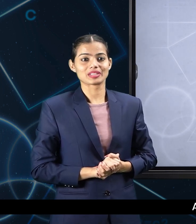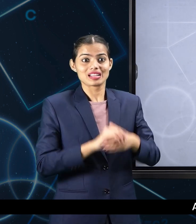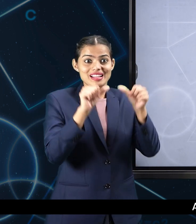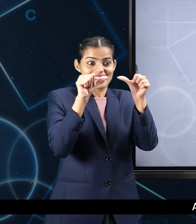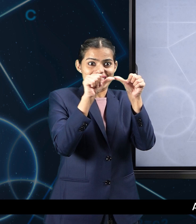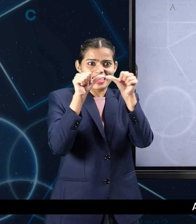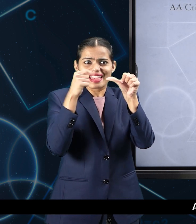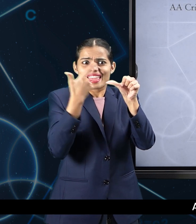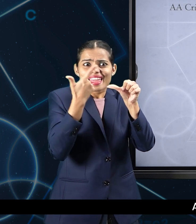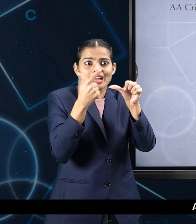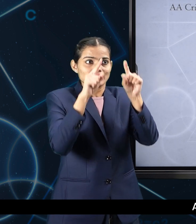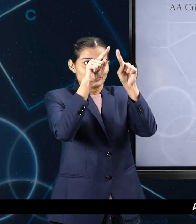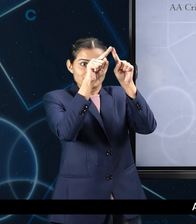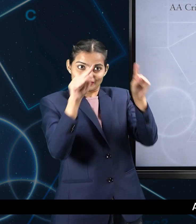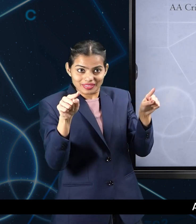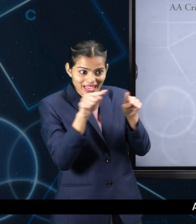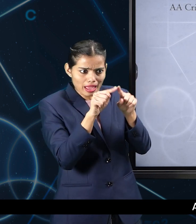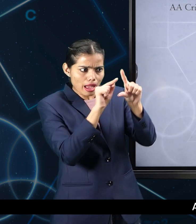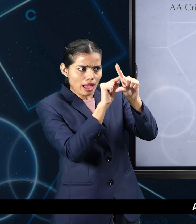Angle-angle criterion of similarity.